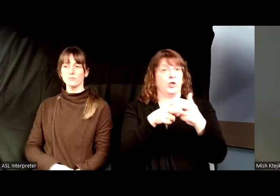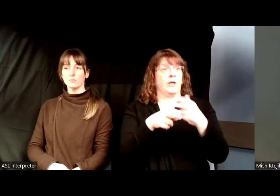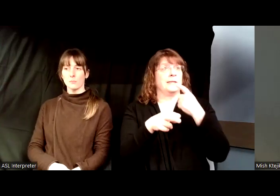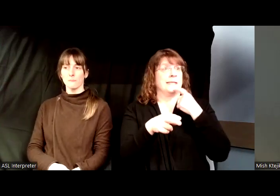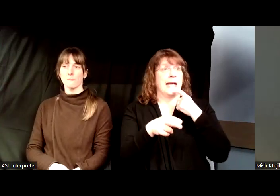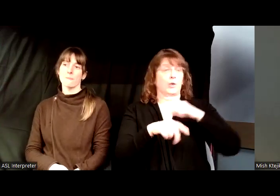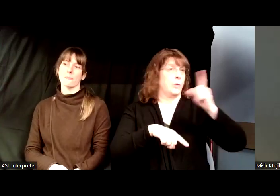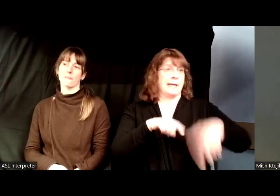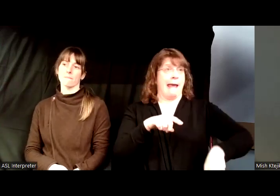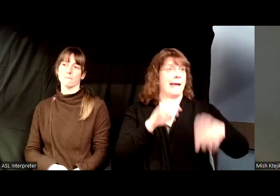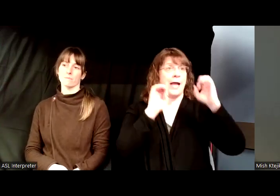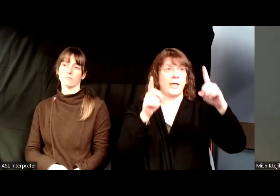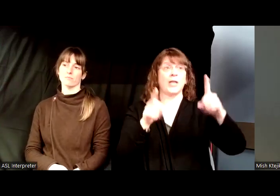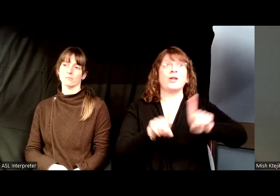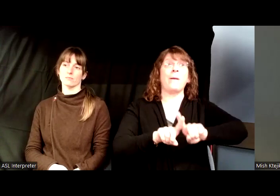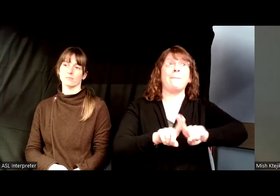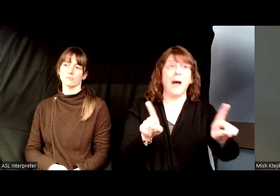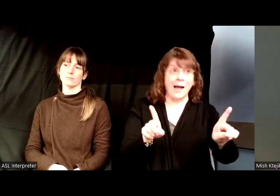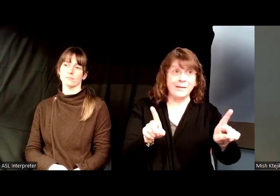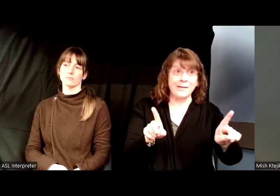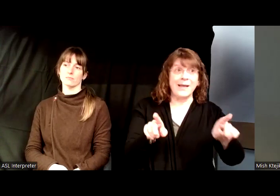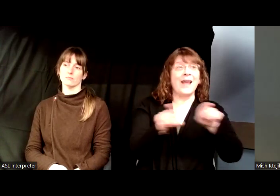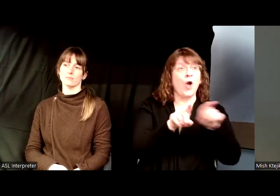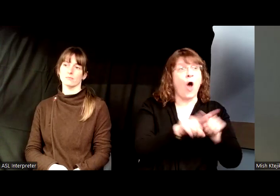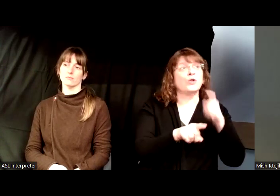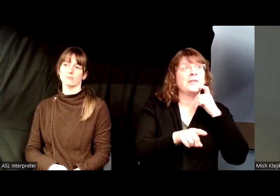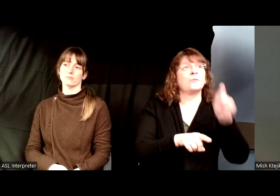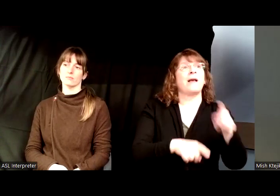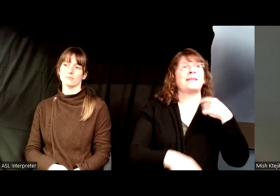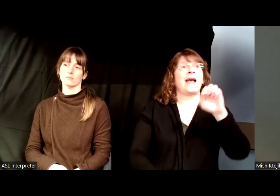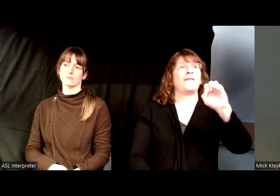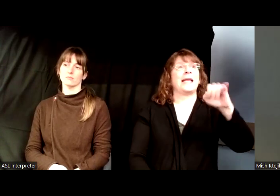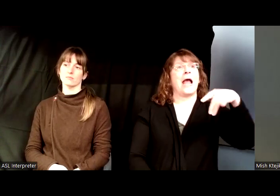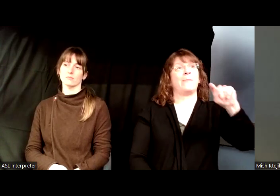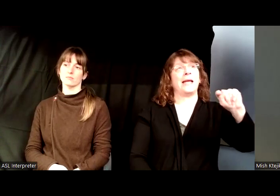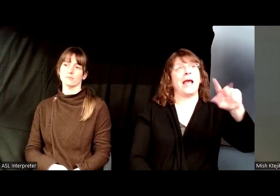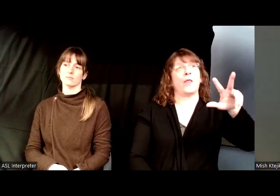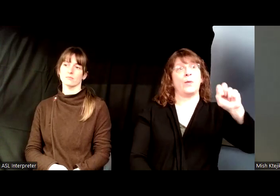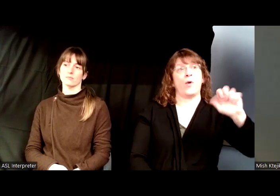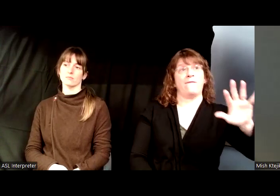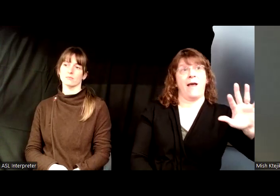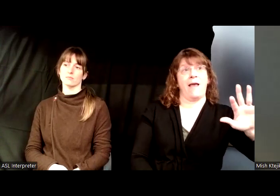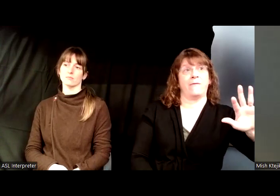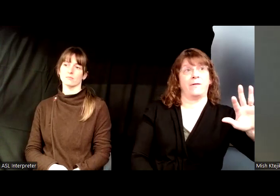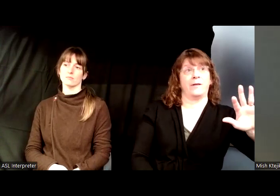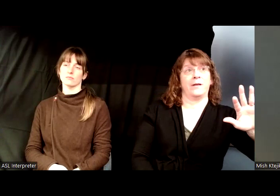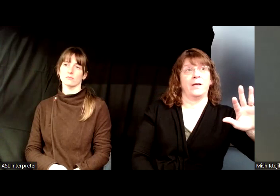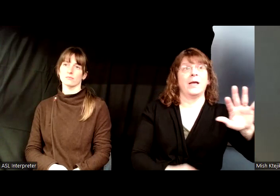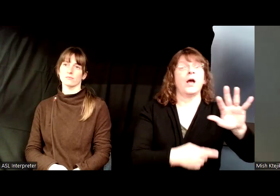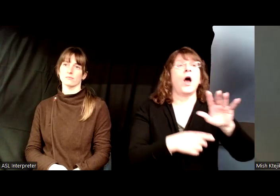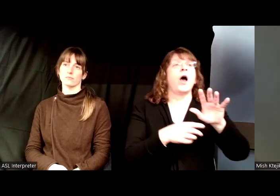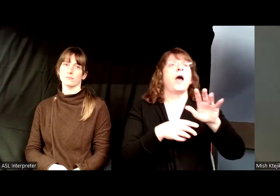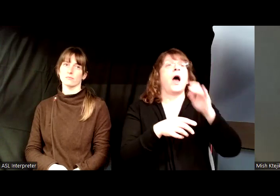This is Tammy. So the provisional says you can't work in education, but it also says you have to have an EIPA